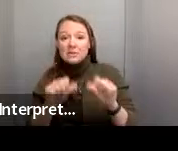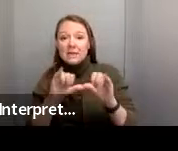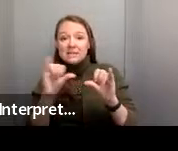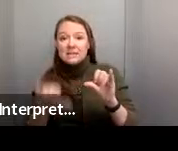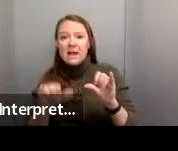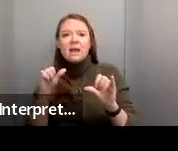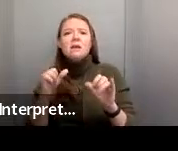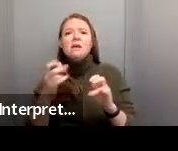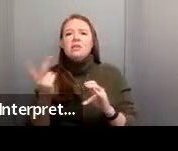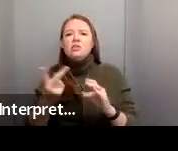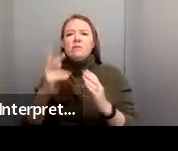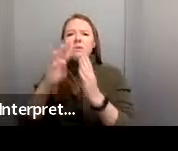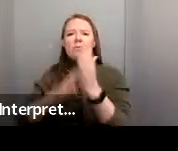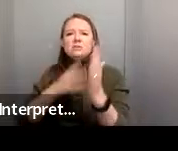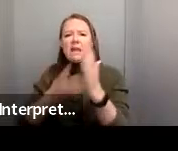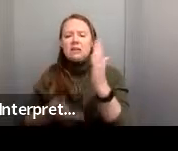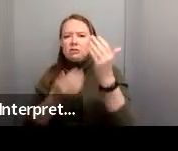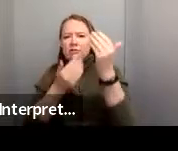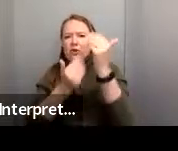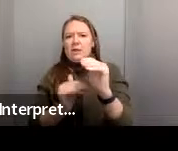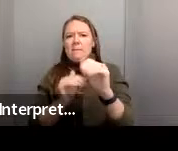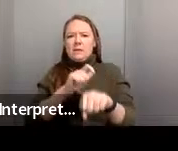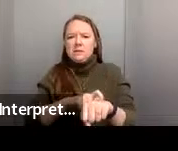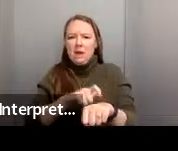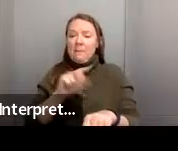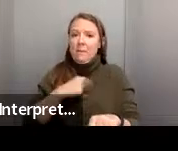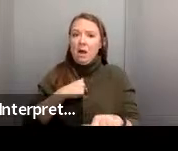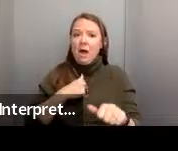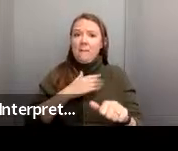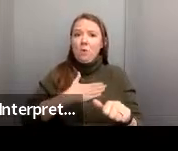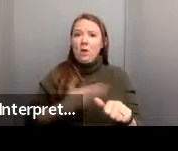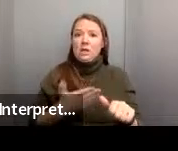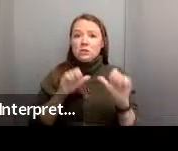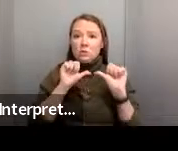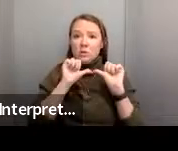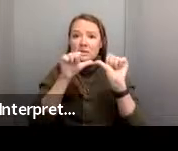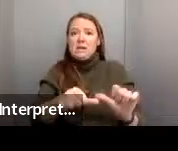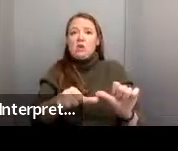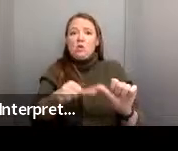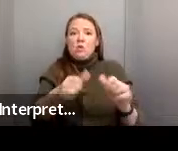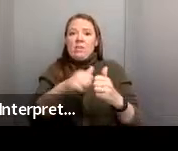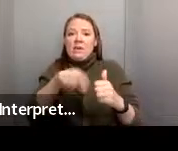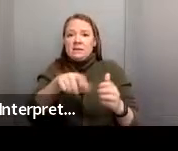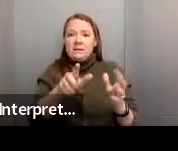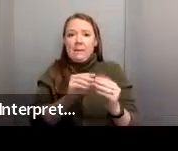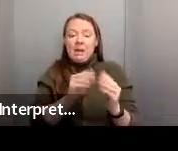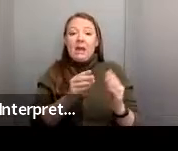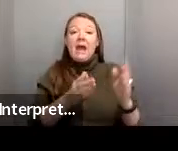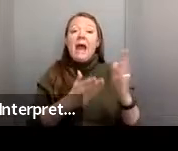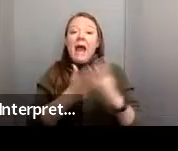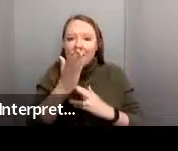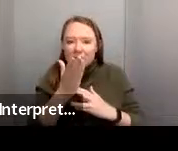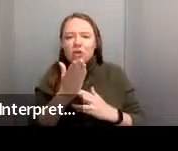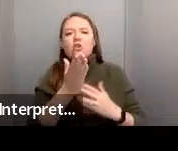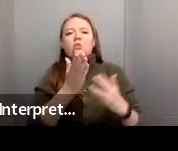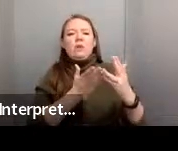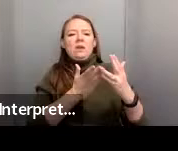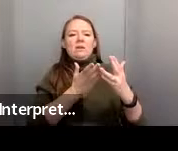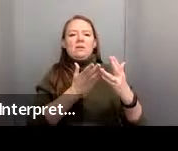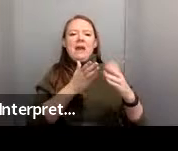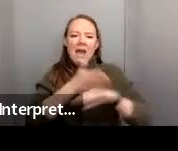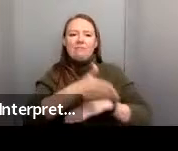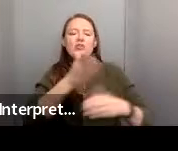certain amount of time, but I'm definitely willing to continue facilitating the meeting after we move through the rest of our agenda